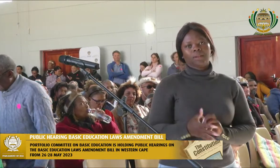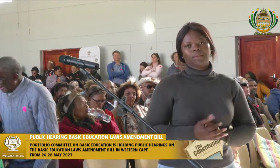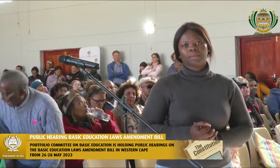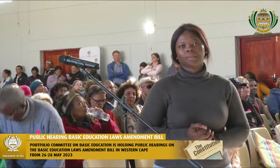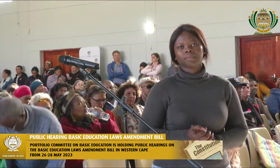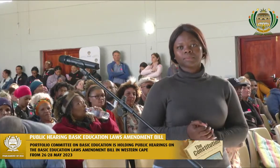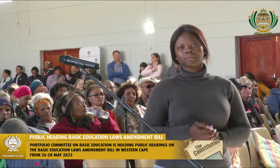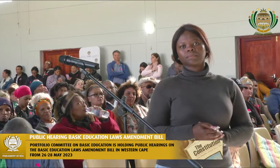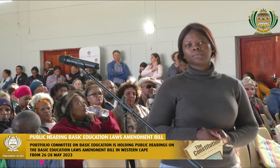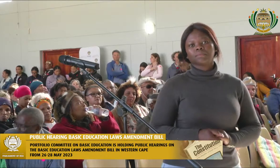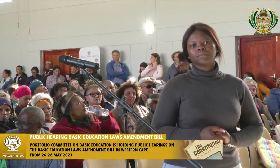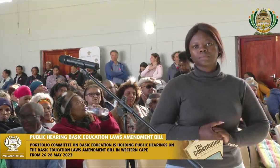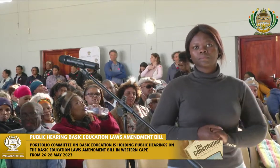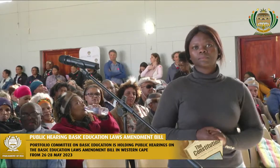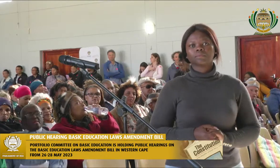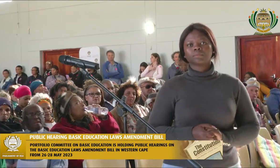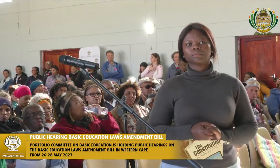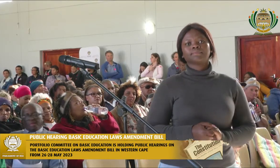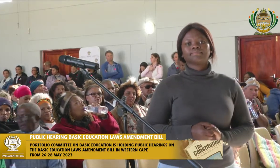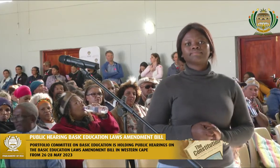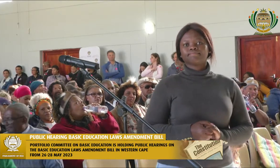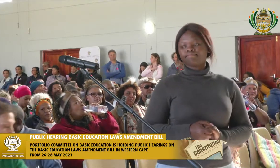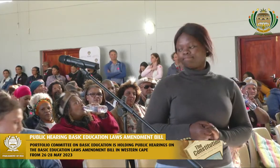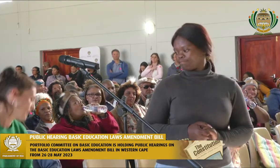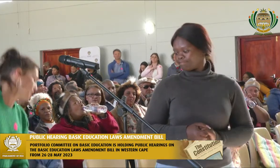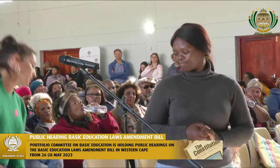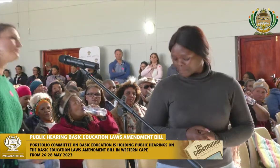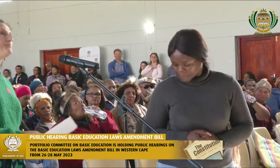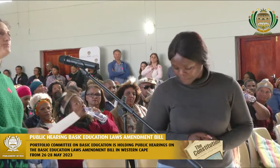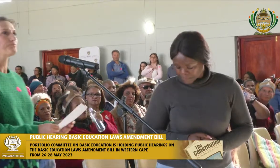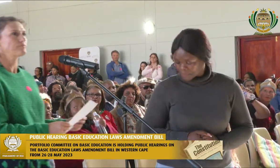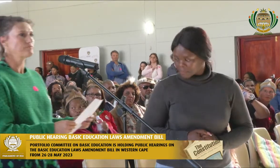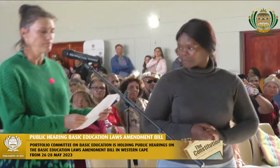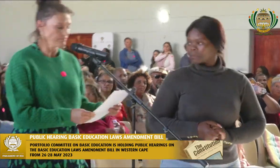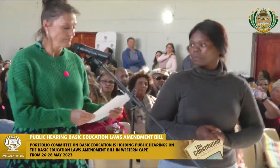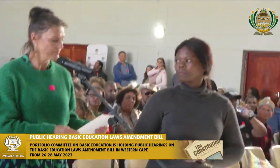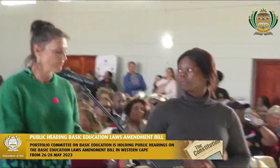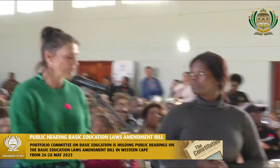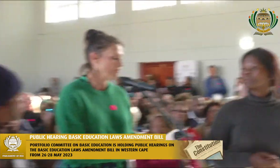yourselves. You can start, madam.